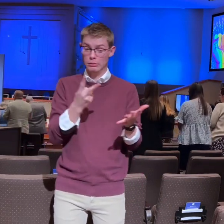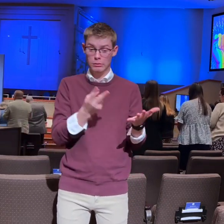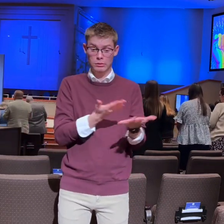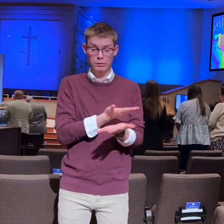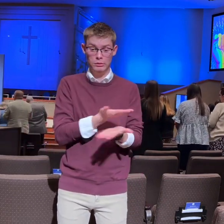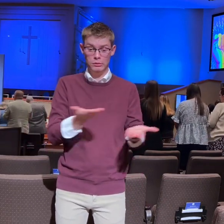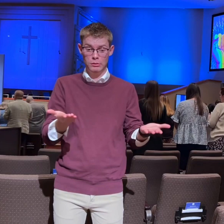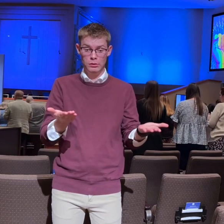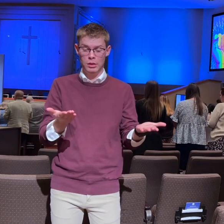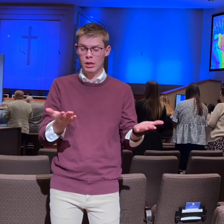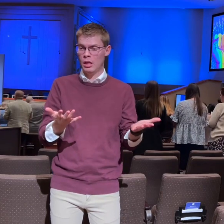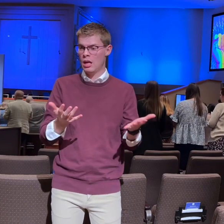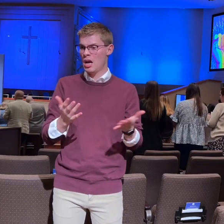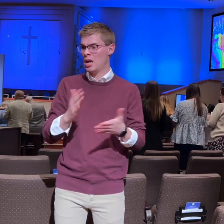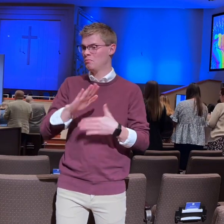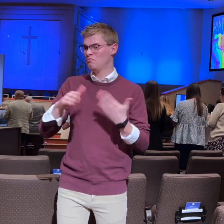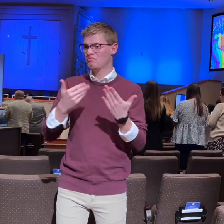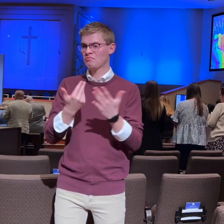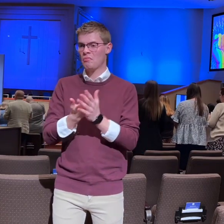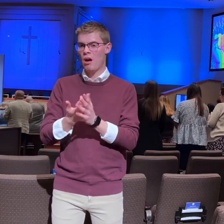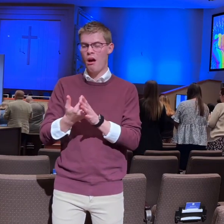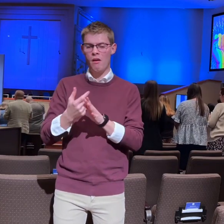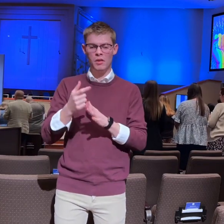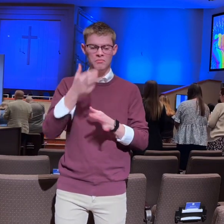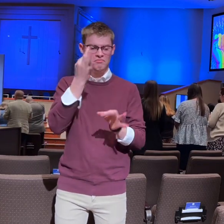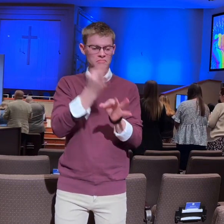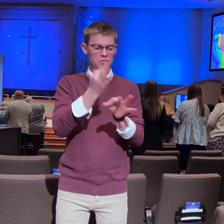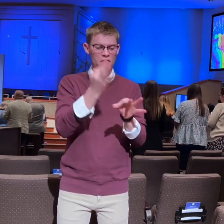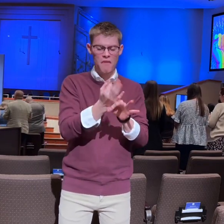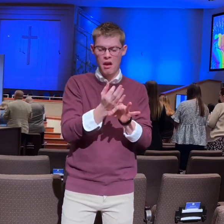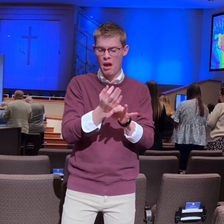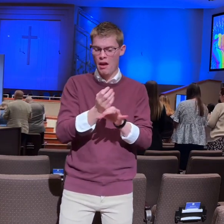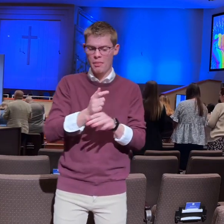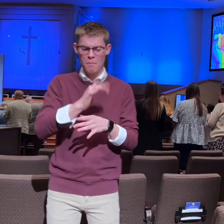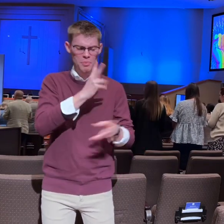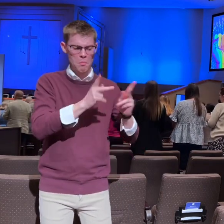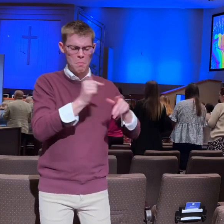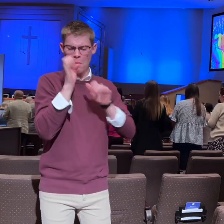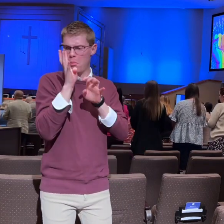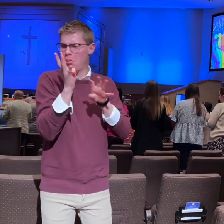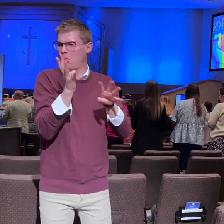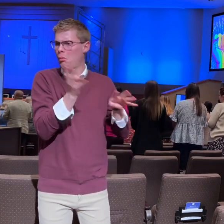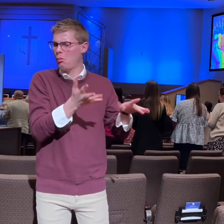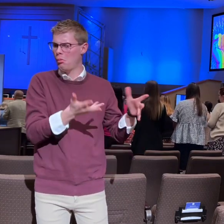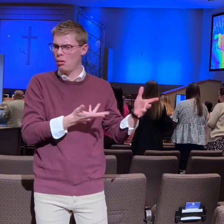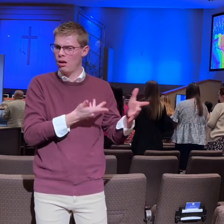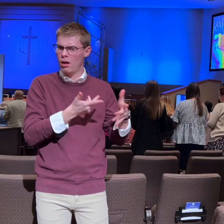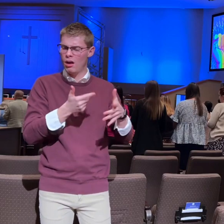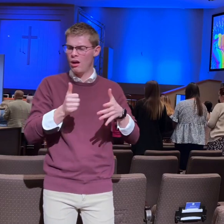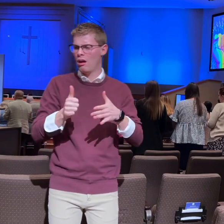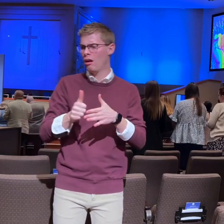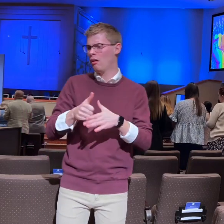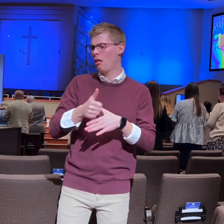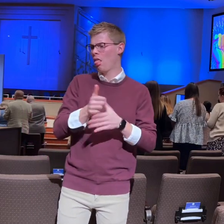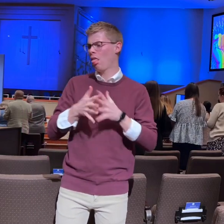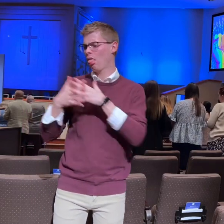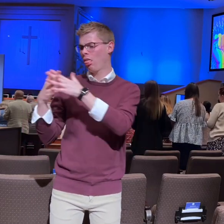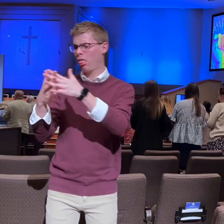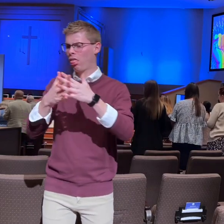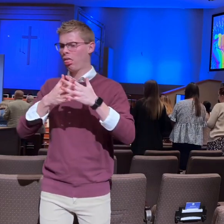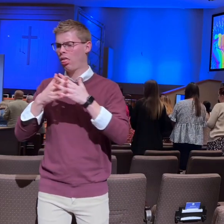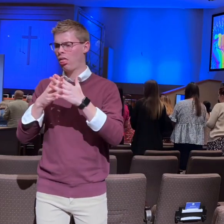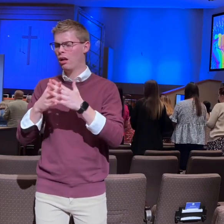the erosion many times of faith and the turning away from faith in churches across the land. And there's about 52